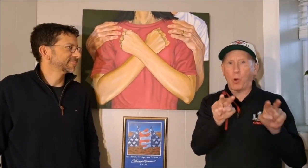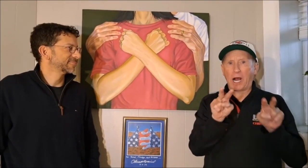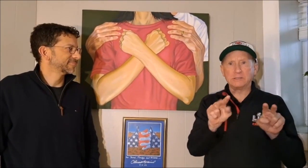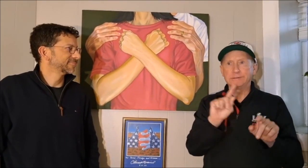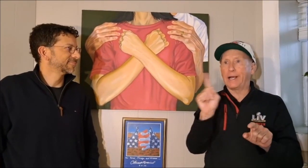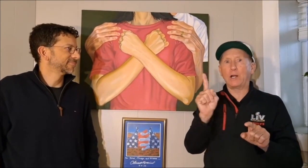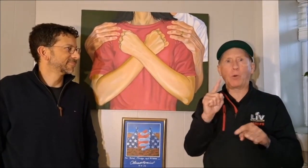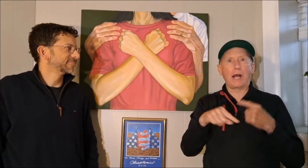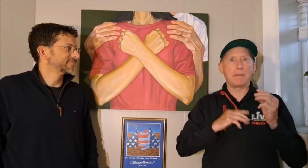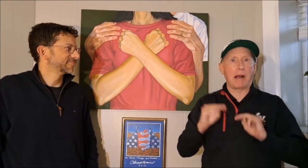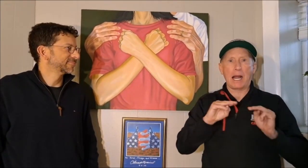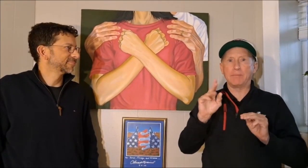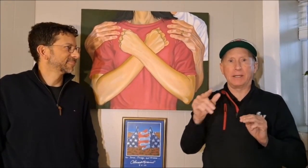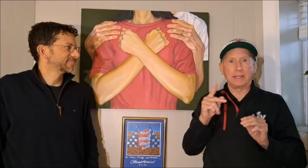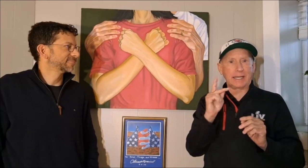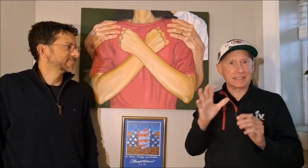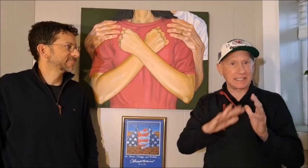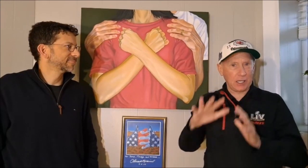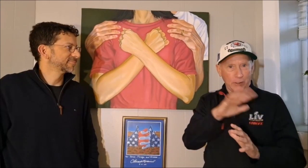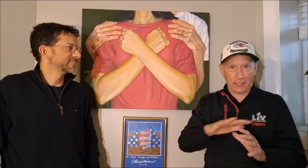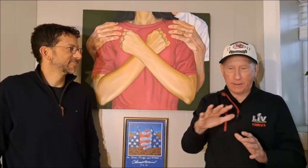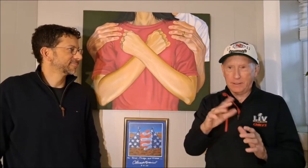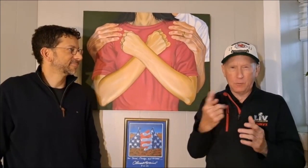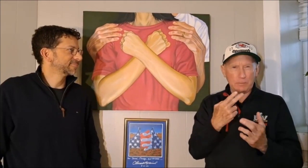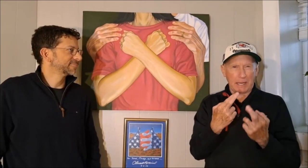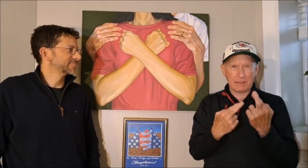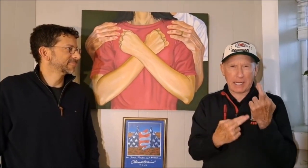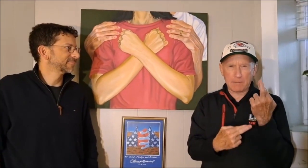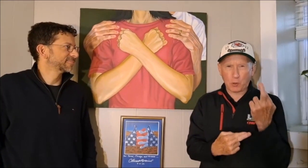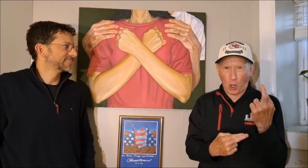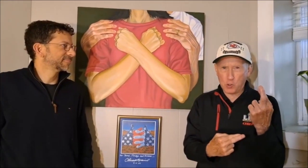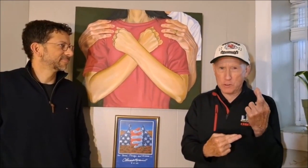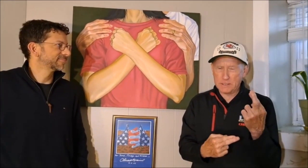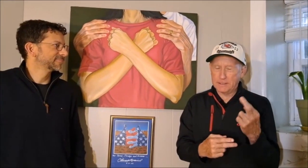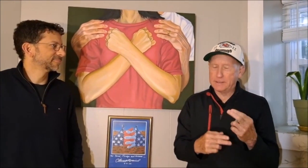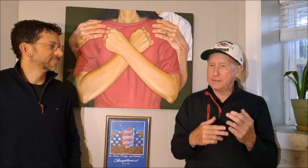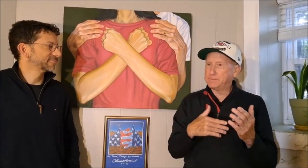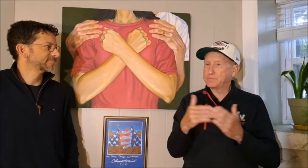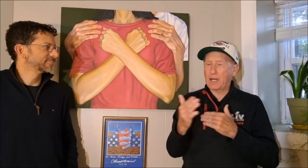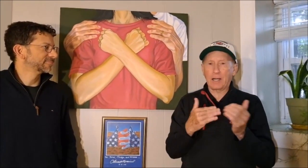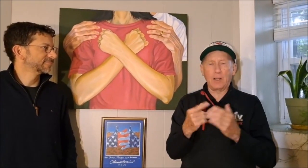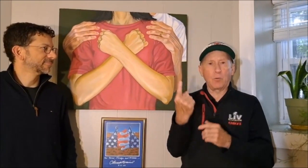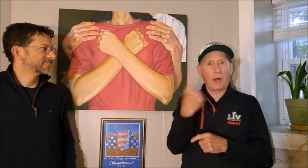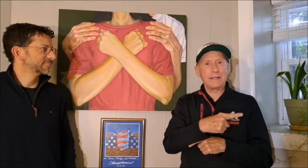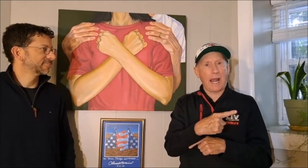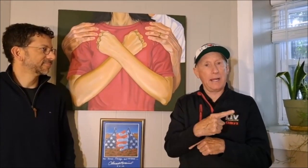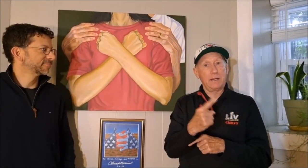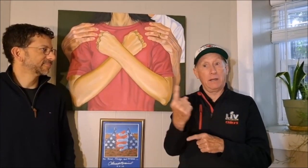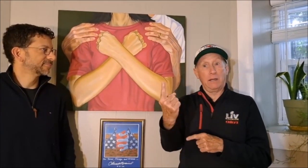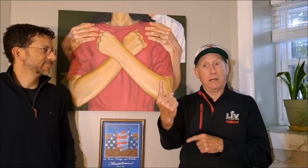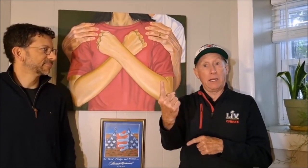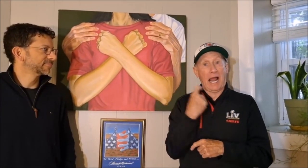walk. Anywhere I mind me, Canton area. We became close. And then one day, he asked